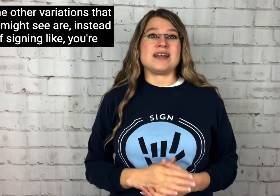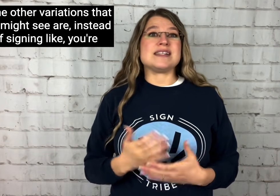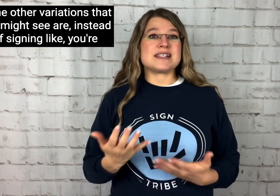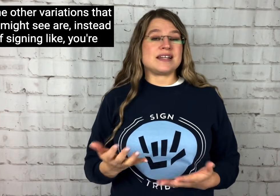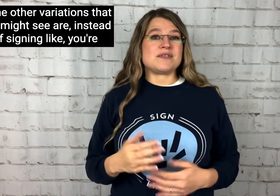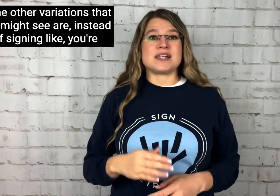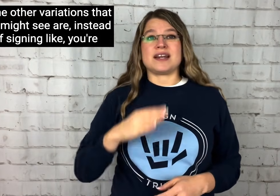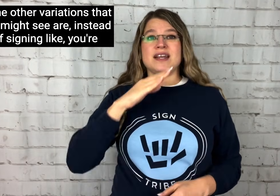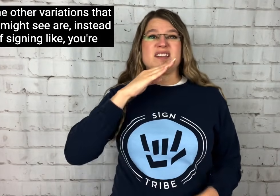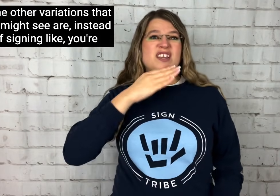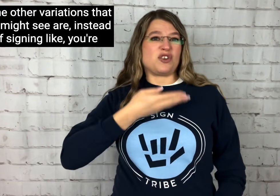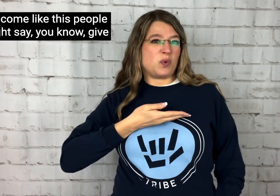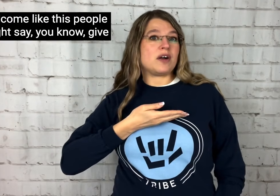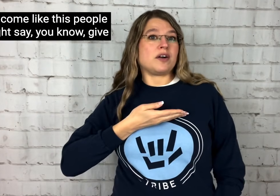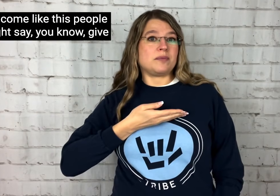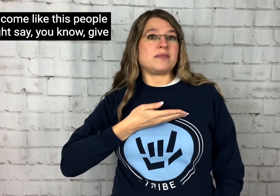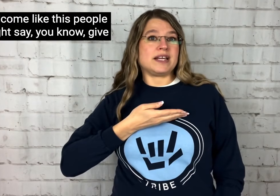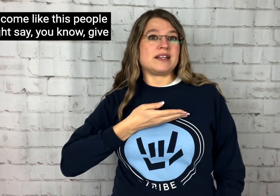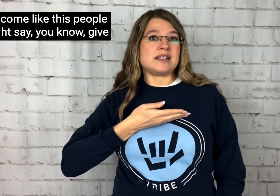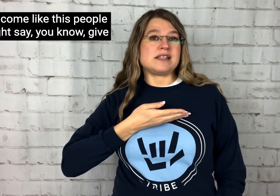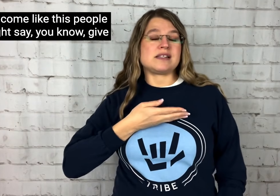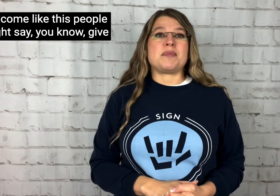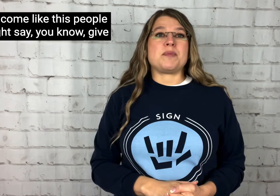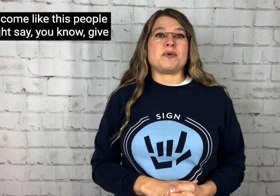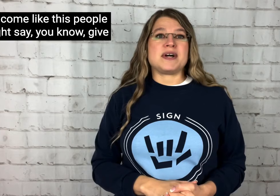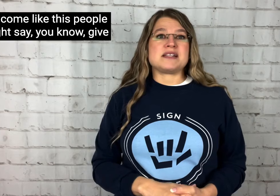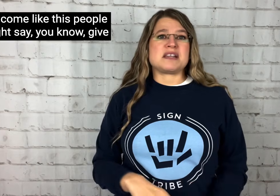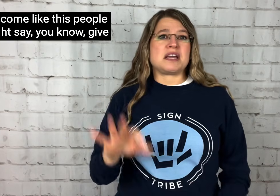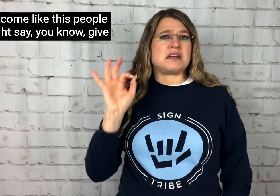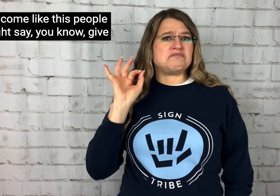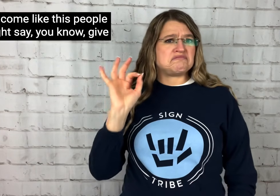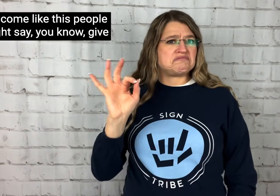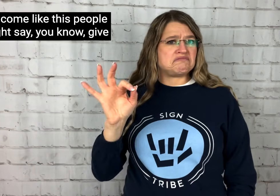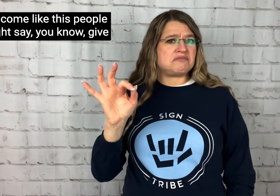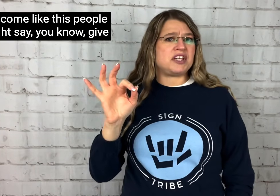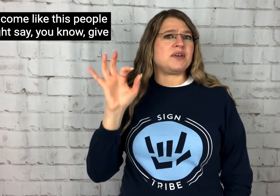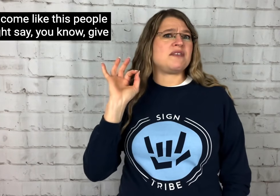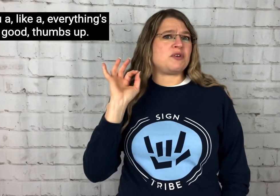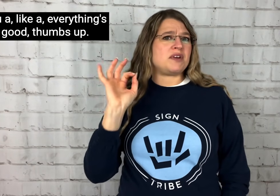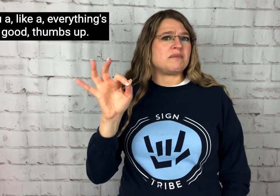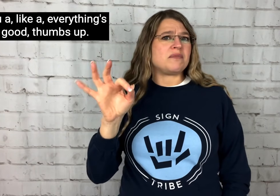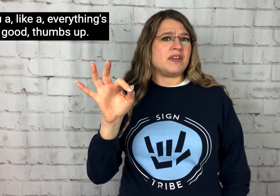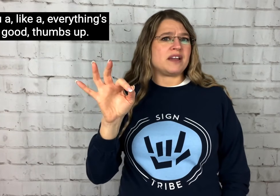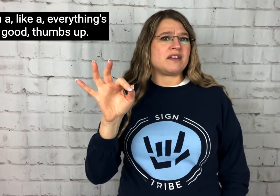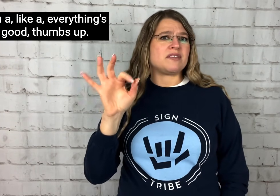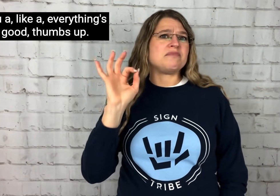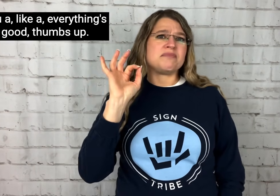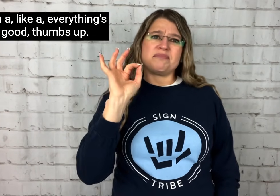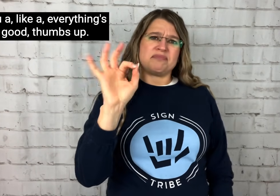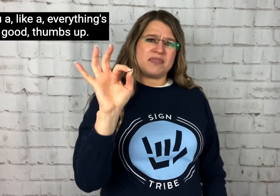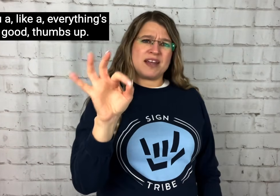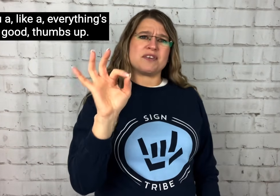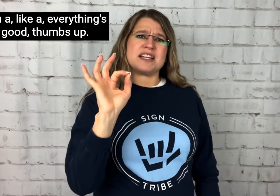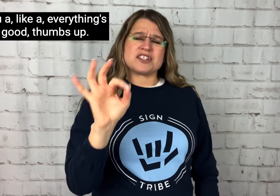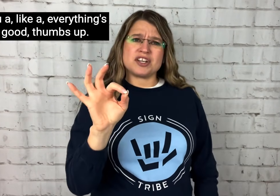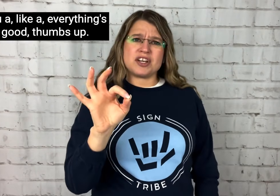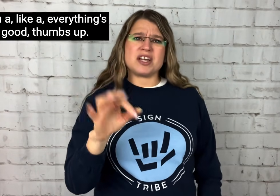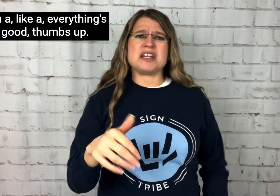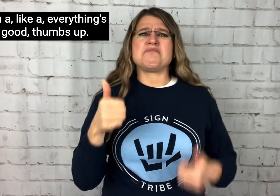instead of signing like you're welcome like this, people might say, give you a everything's good,